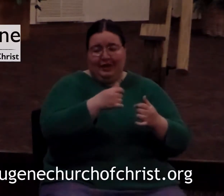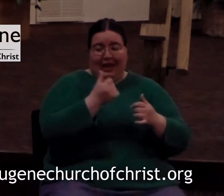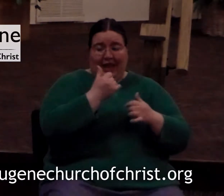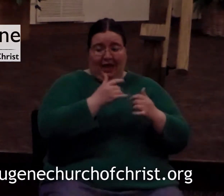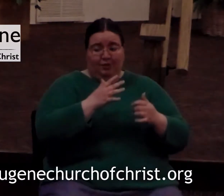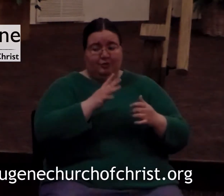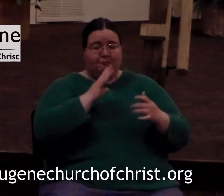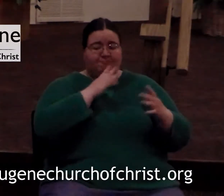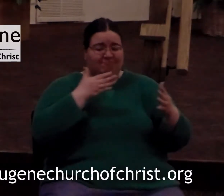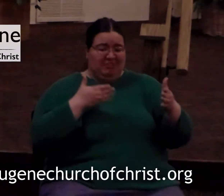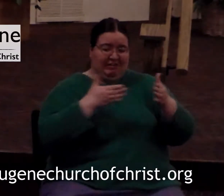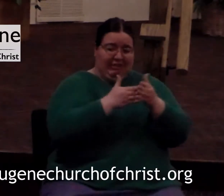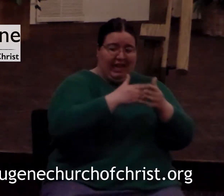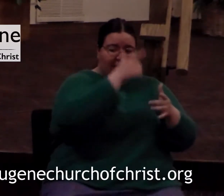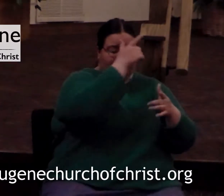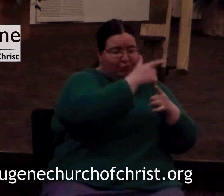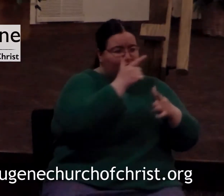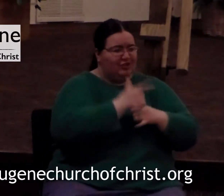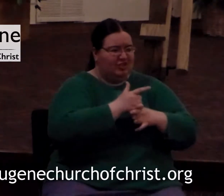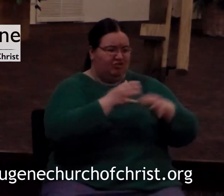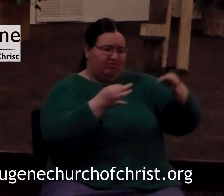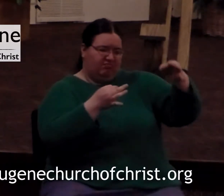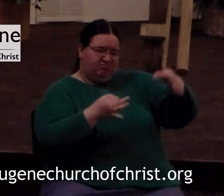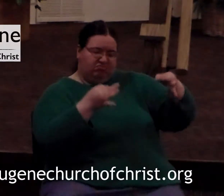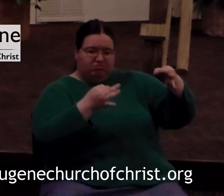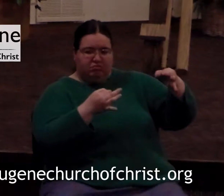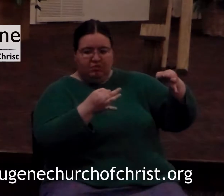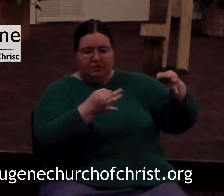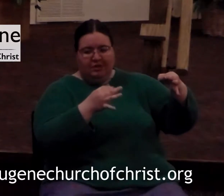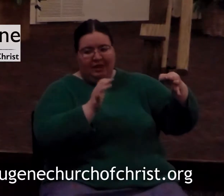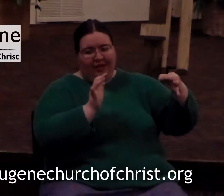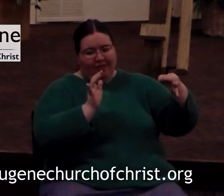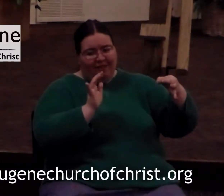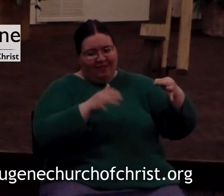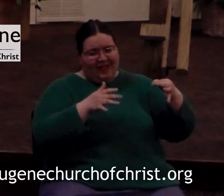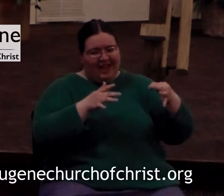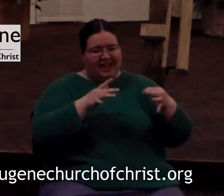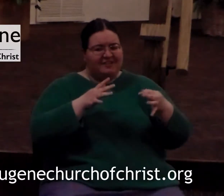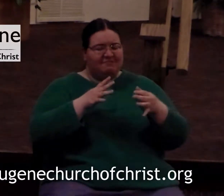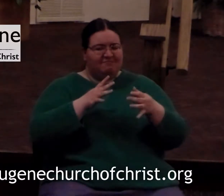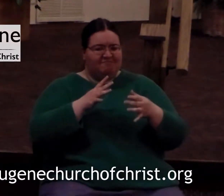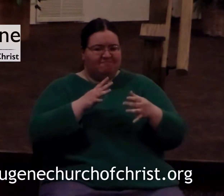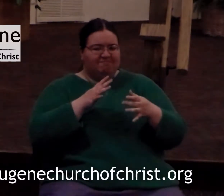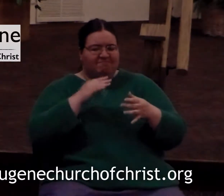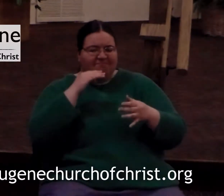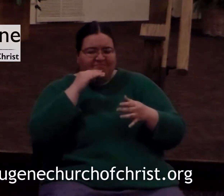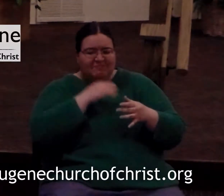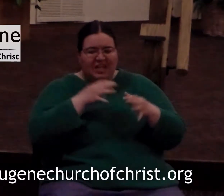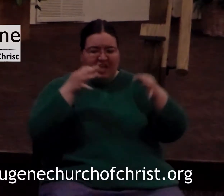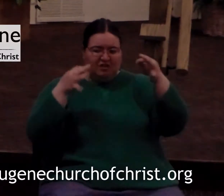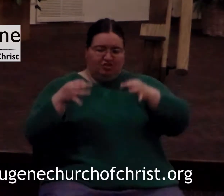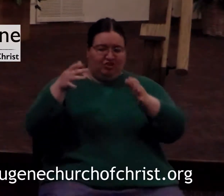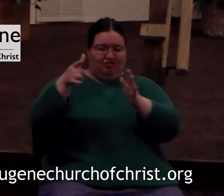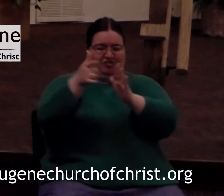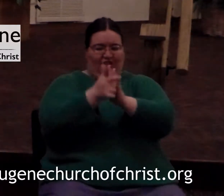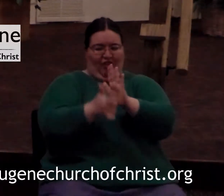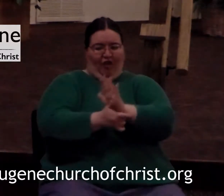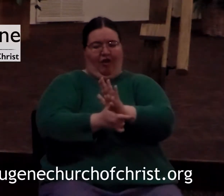judges it. When you judge the law, you are not keeping it, but sitting in judgment on it." It reminds me of the words Roger had for us during communion